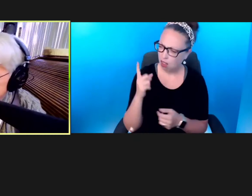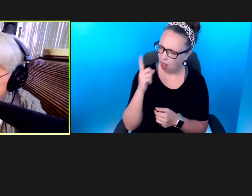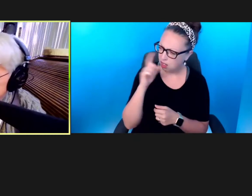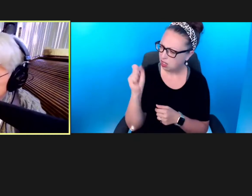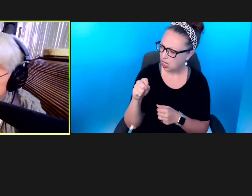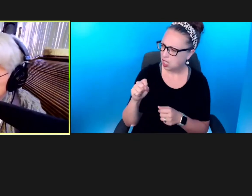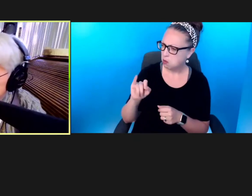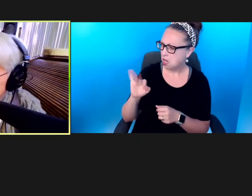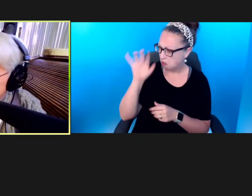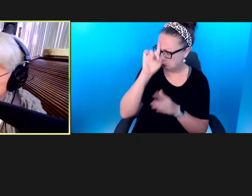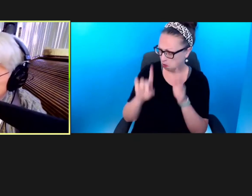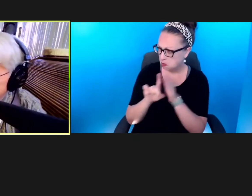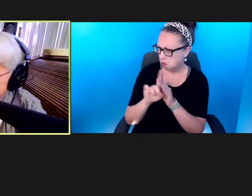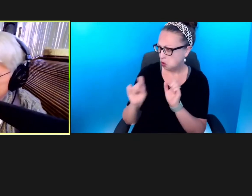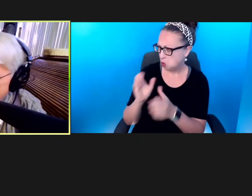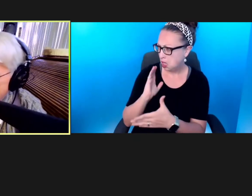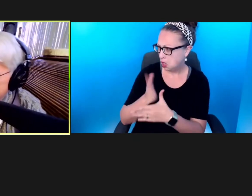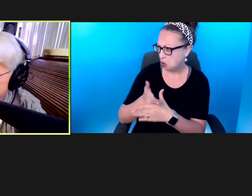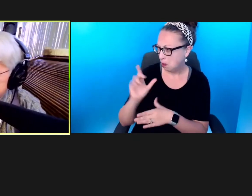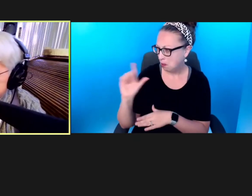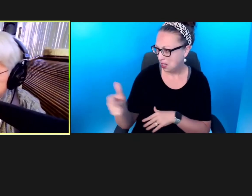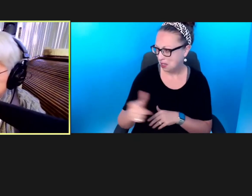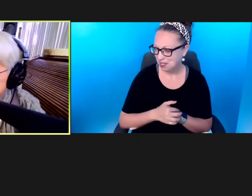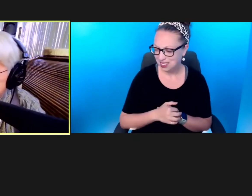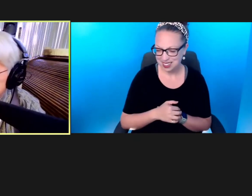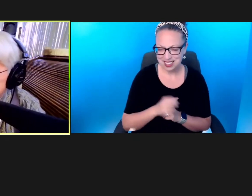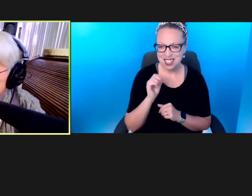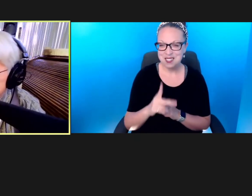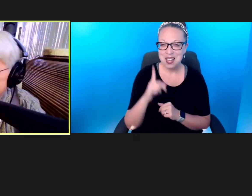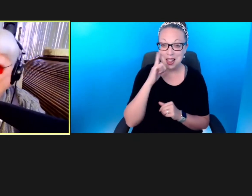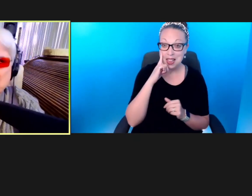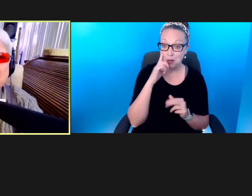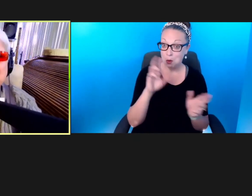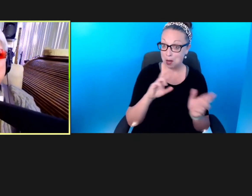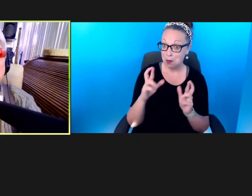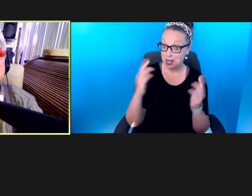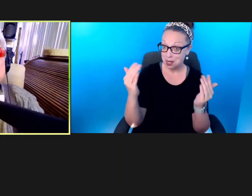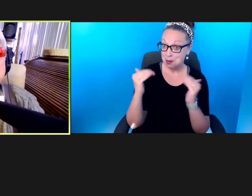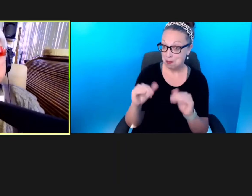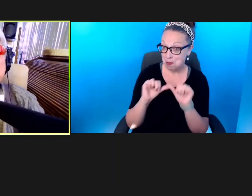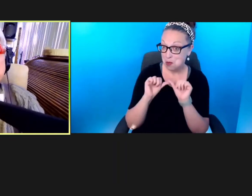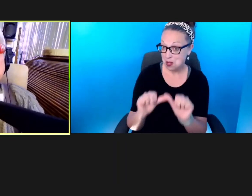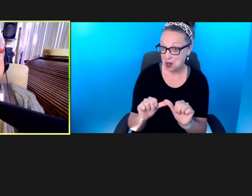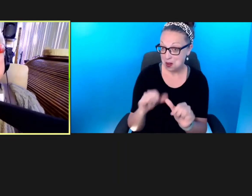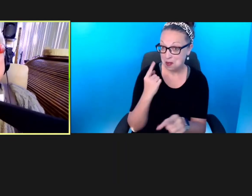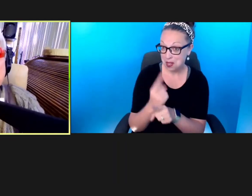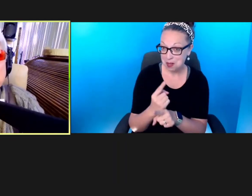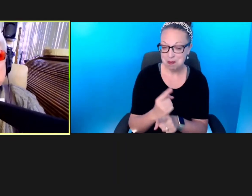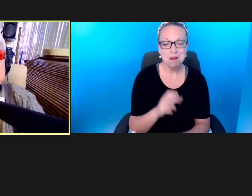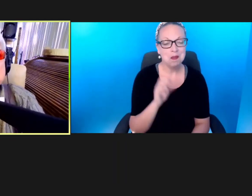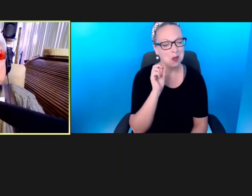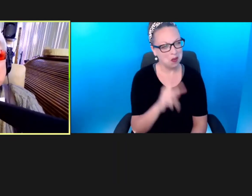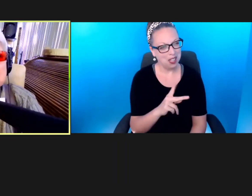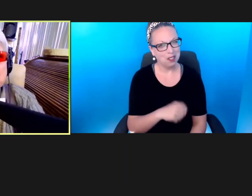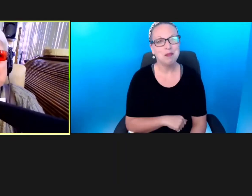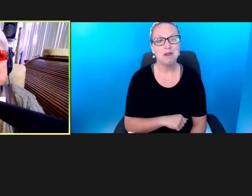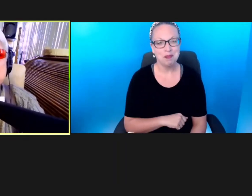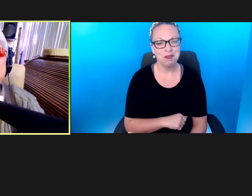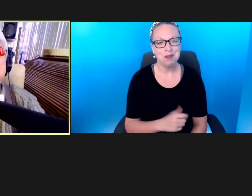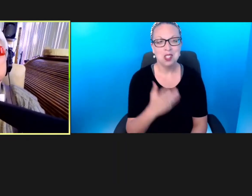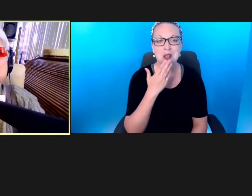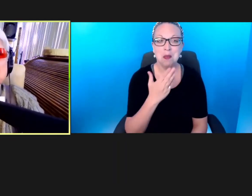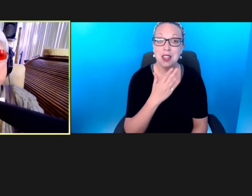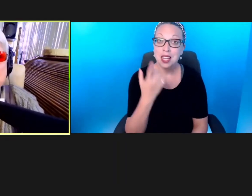can interrupt. So I think we're about ready to move along. Okay. So thank you for